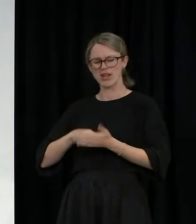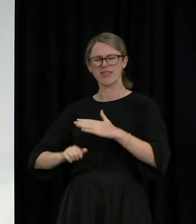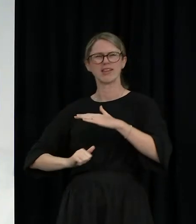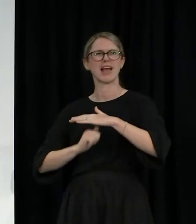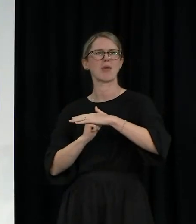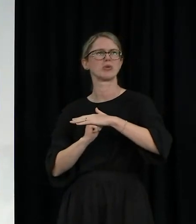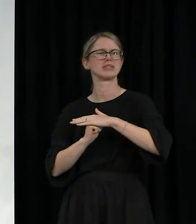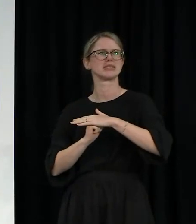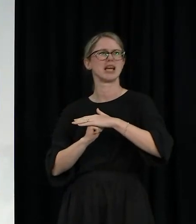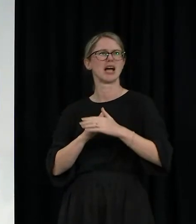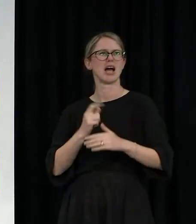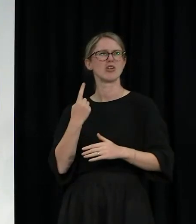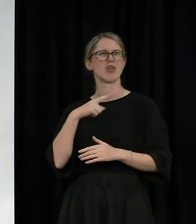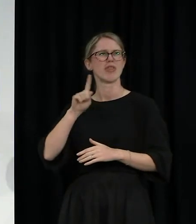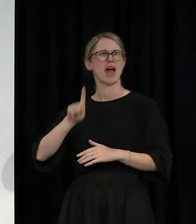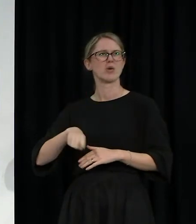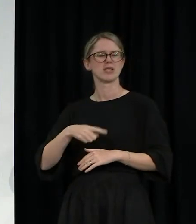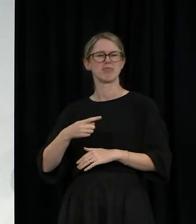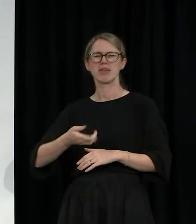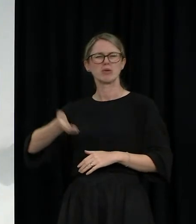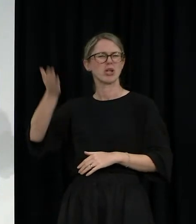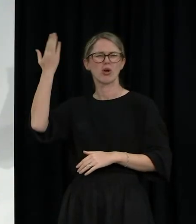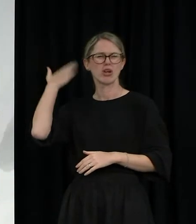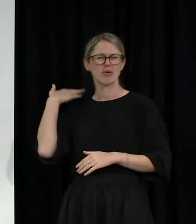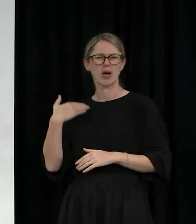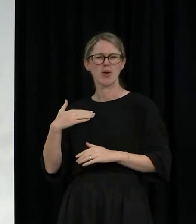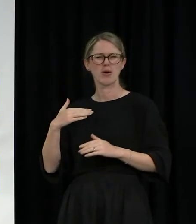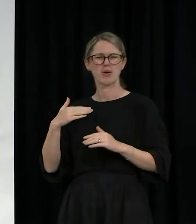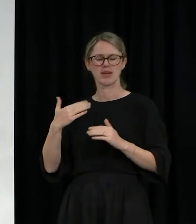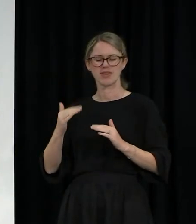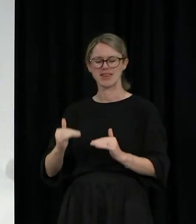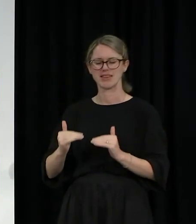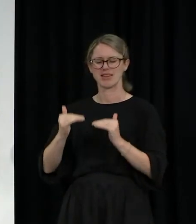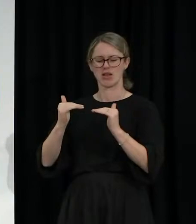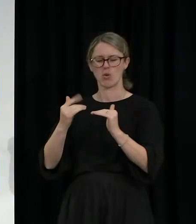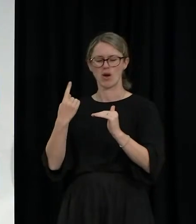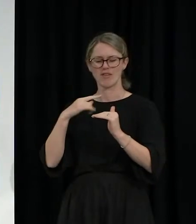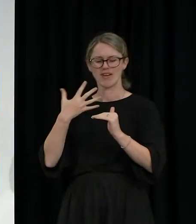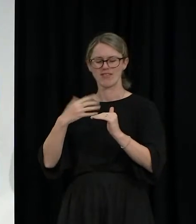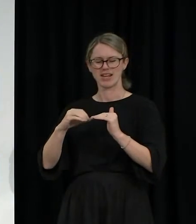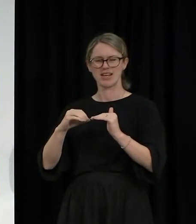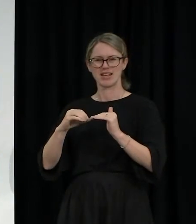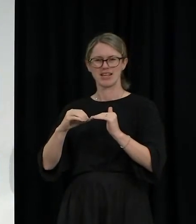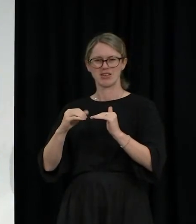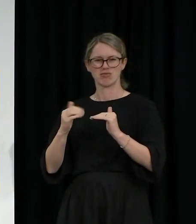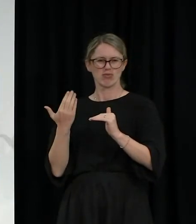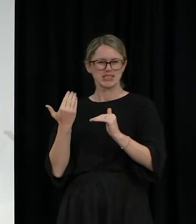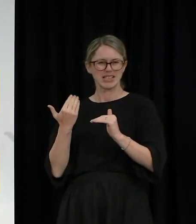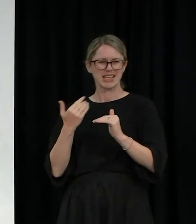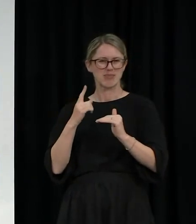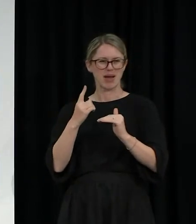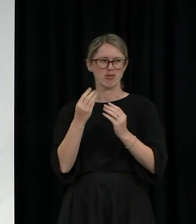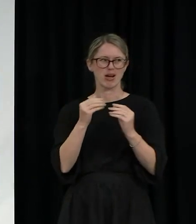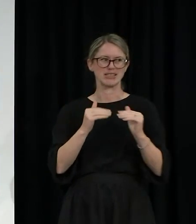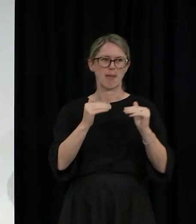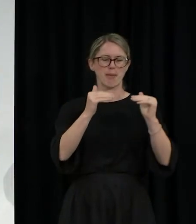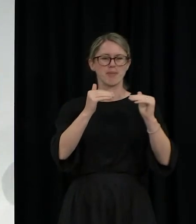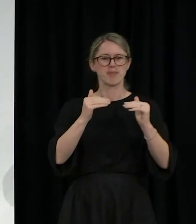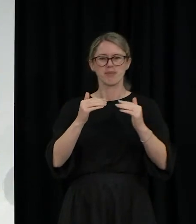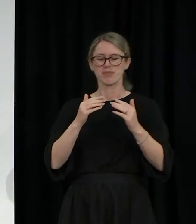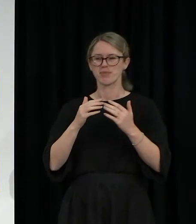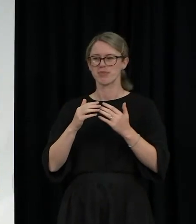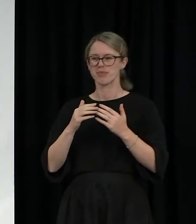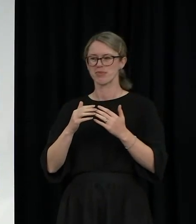set at $100,000 many years ago and then lifted to $150,000 more recently. So it's never attempting